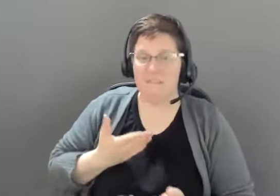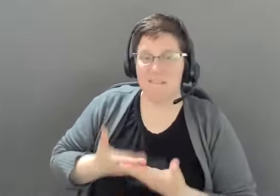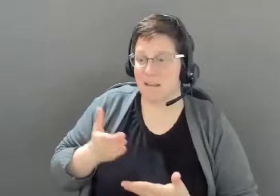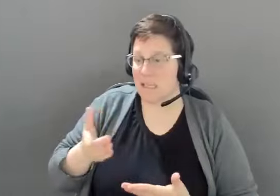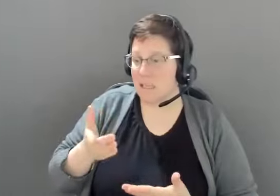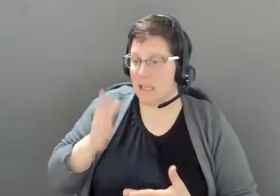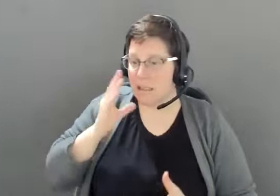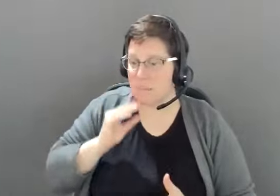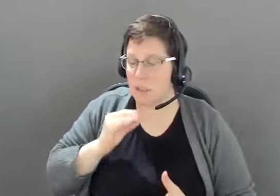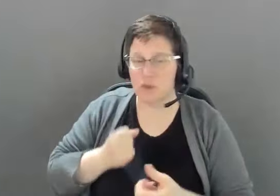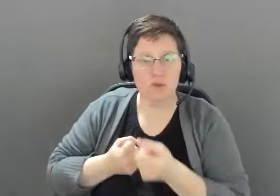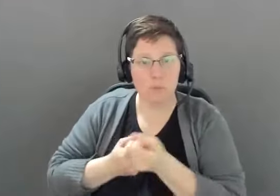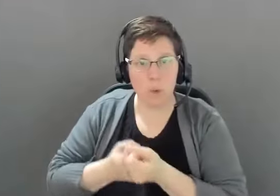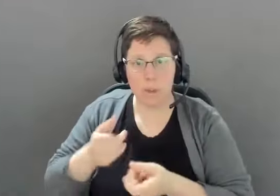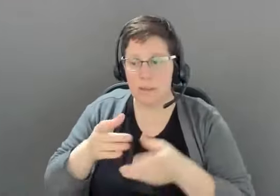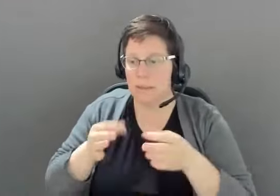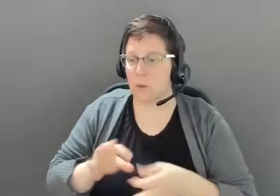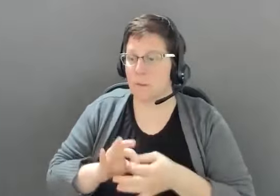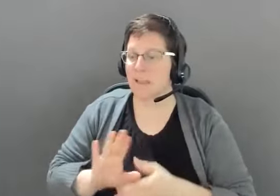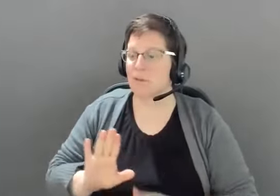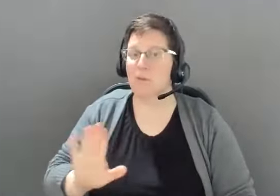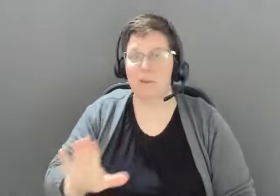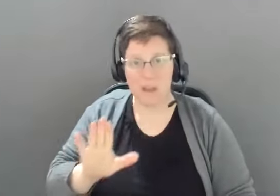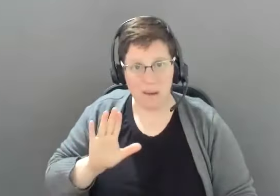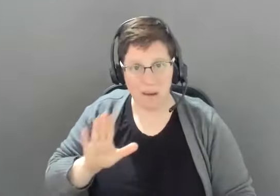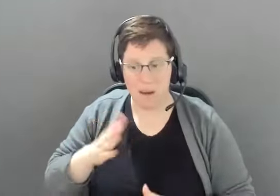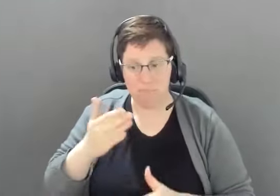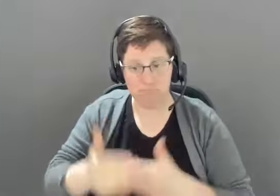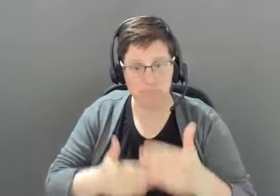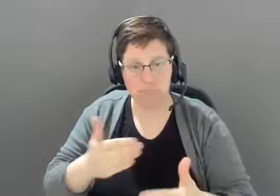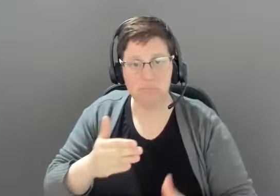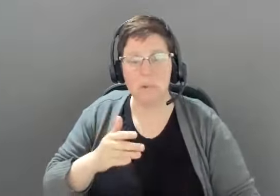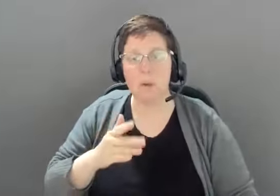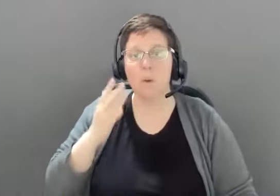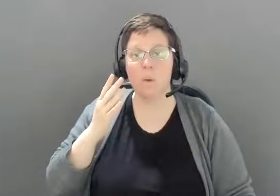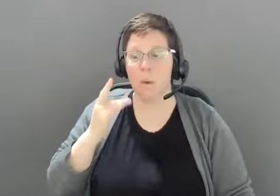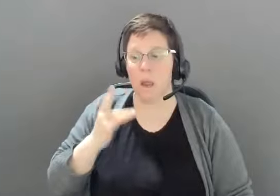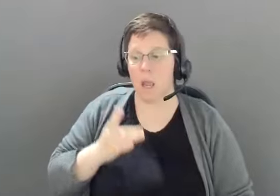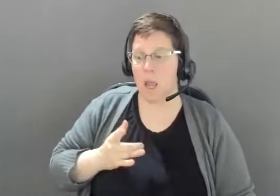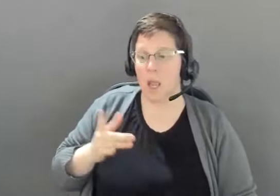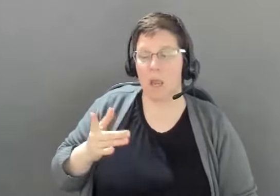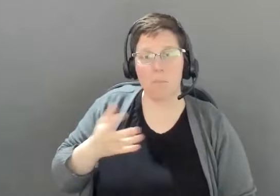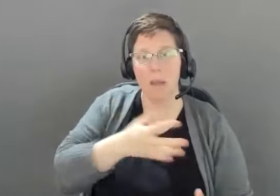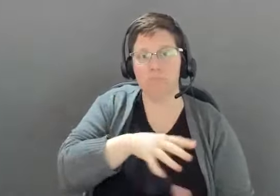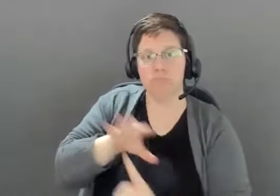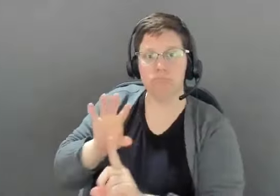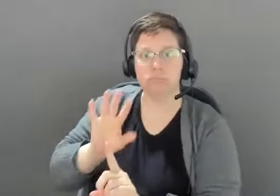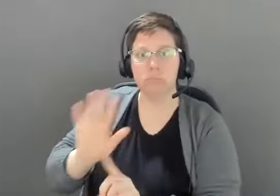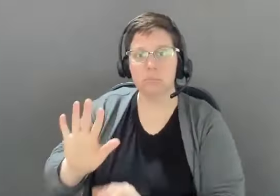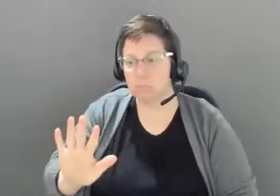decisions regarding their cases and personal narratives by providing platforms for survivors to share their stories if they choose